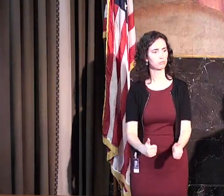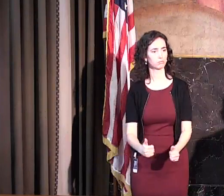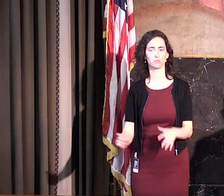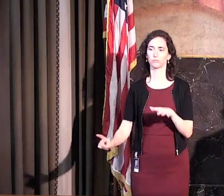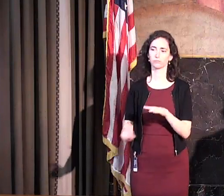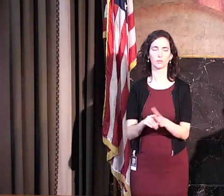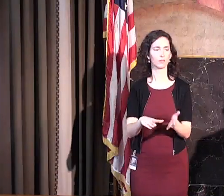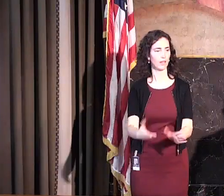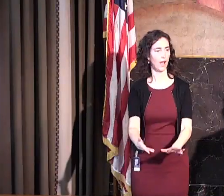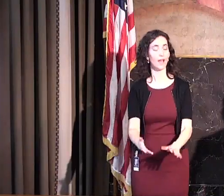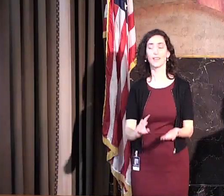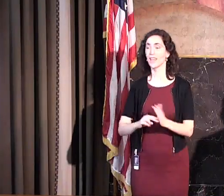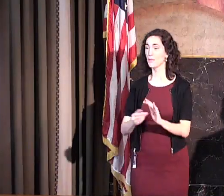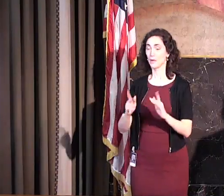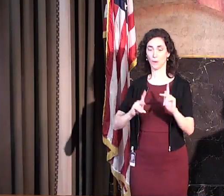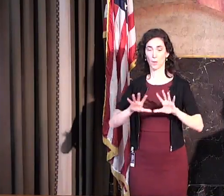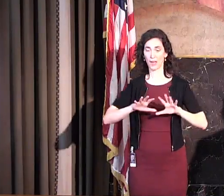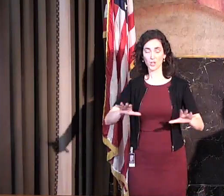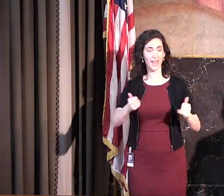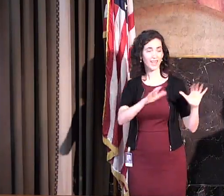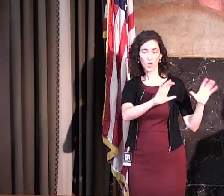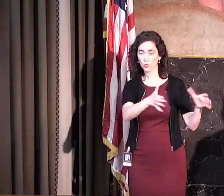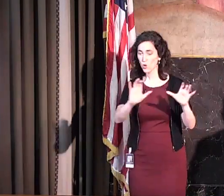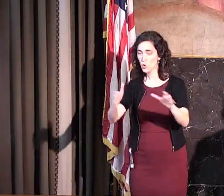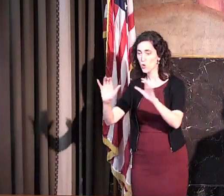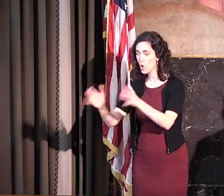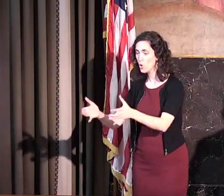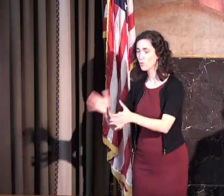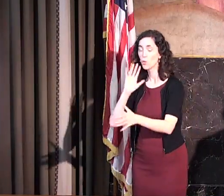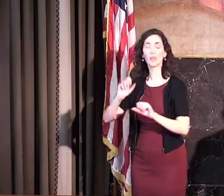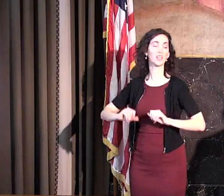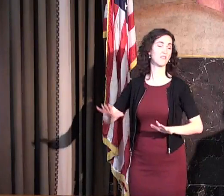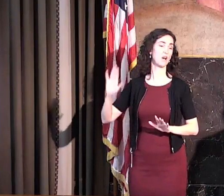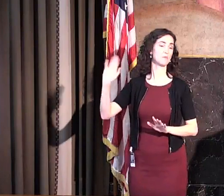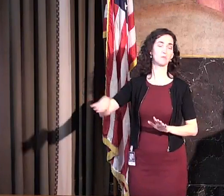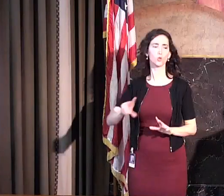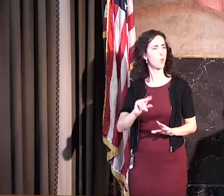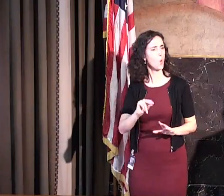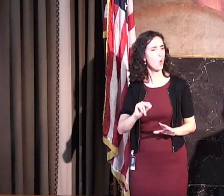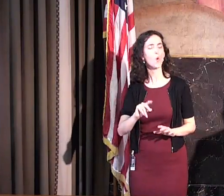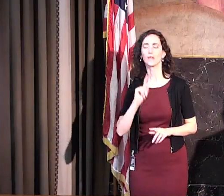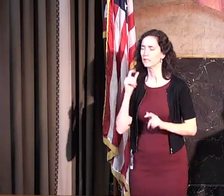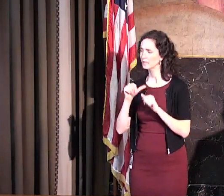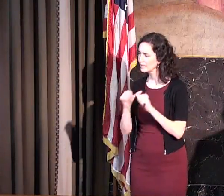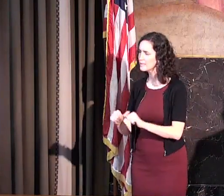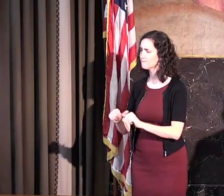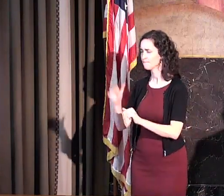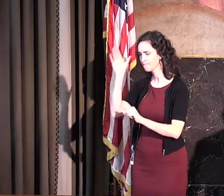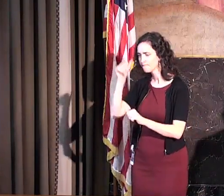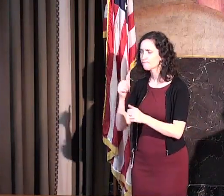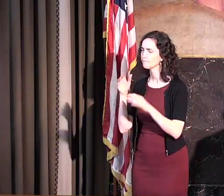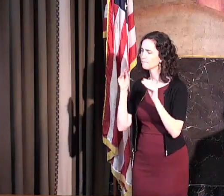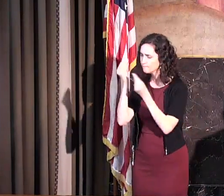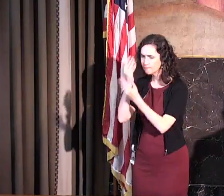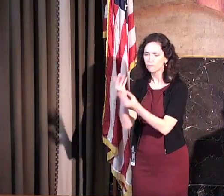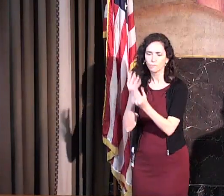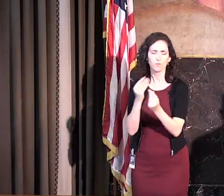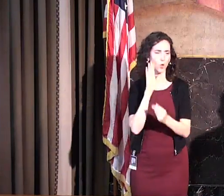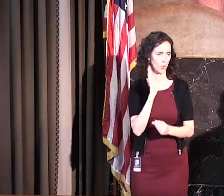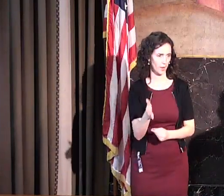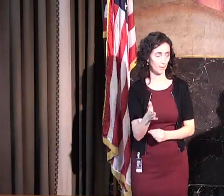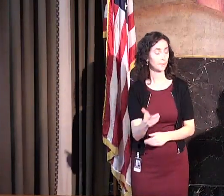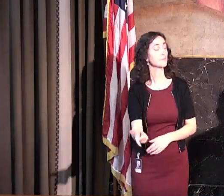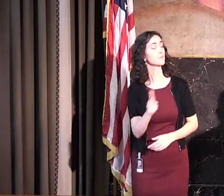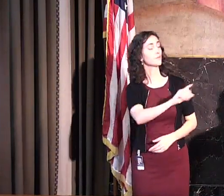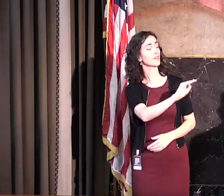of our population, no matter what reason they assign for not being vaccinated. We're going to keep working hard. Melinda?